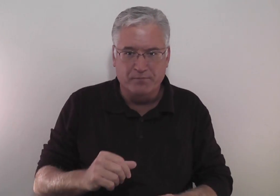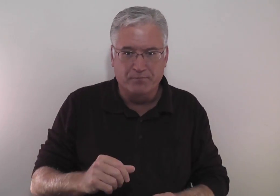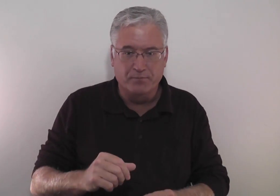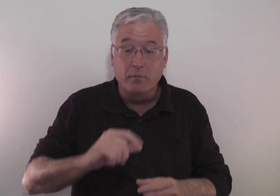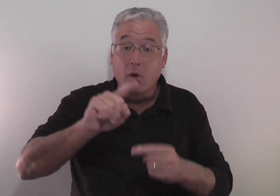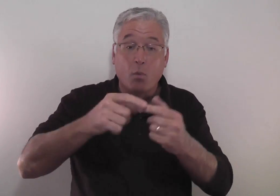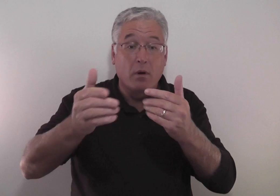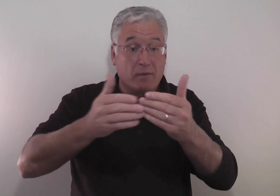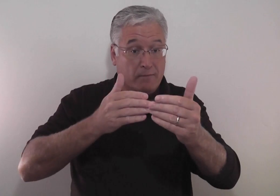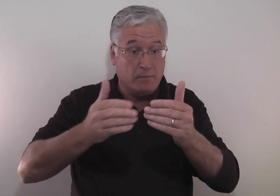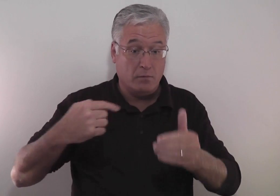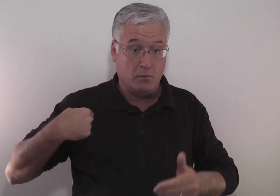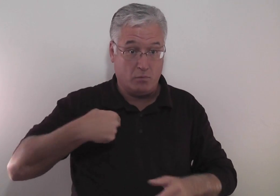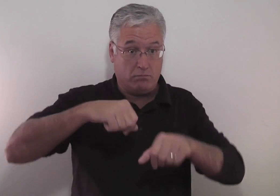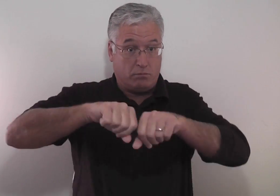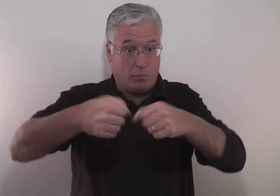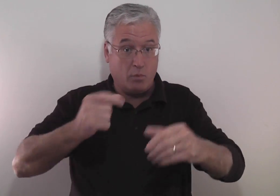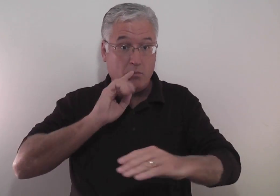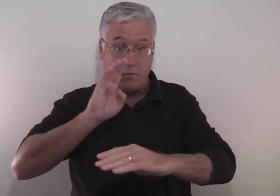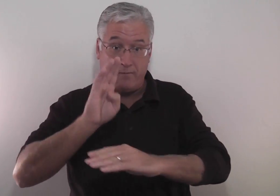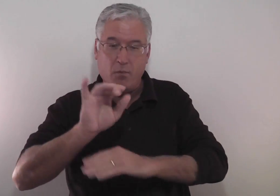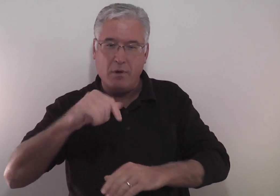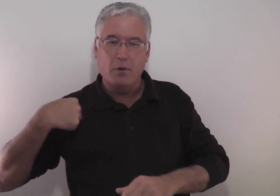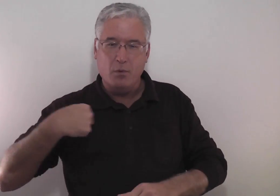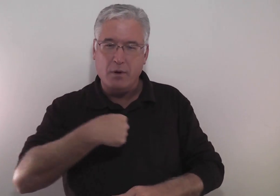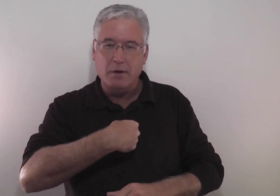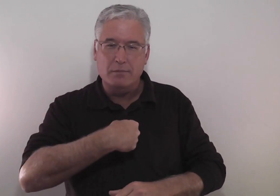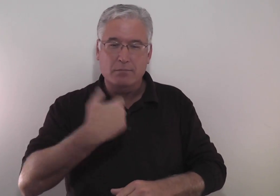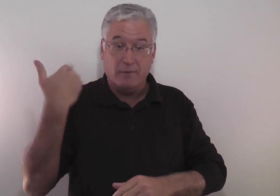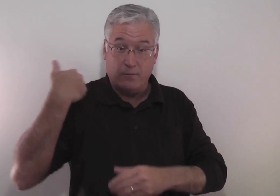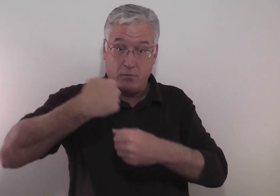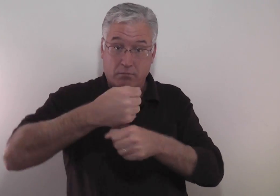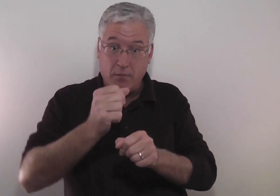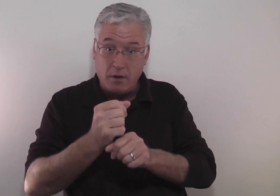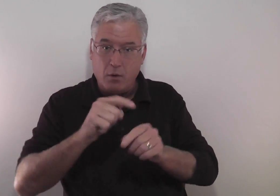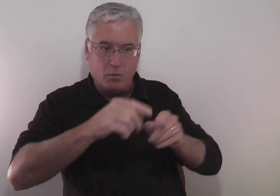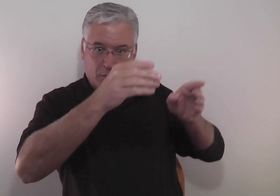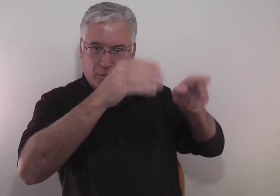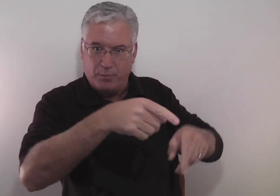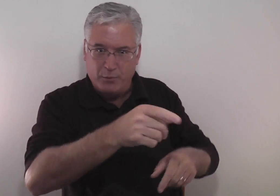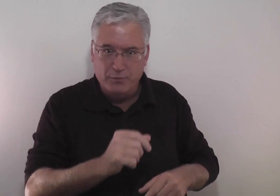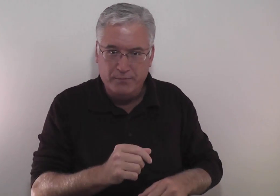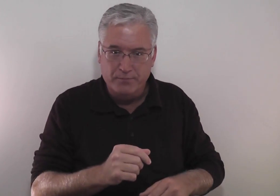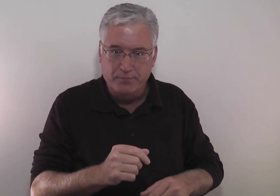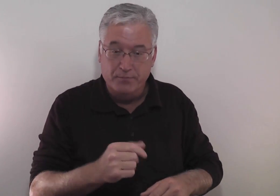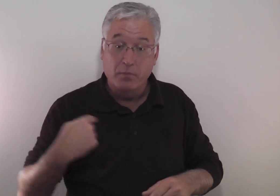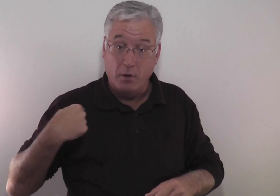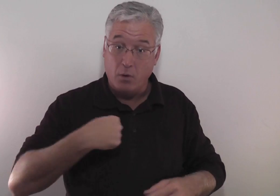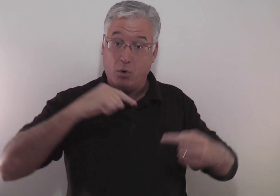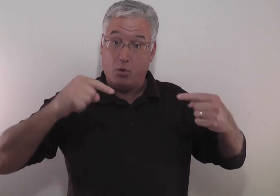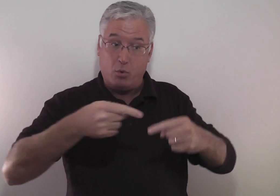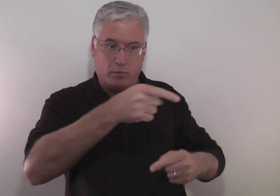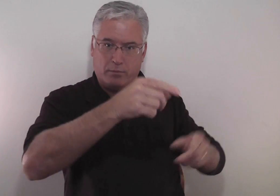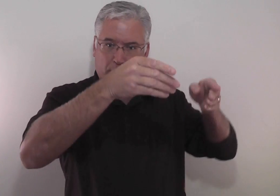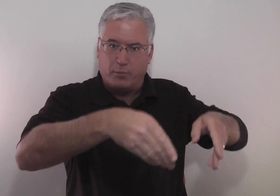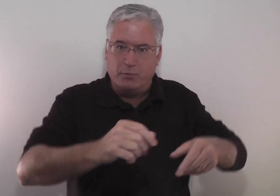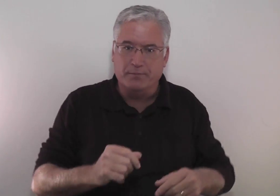him. He is involved. And whenever we break a vow, to that person, we're